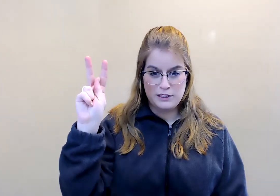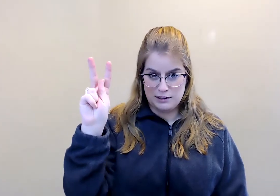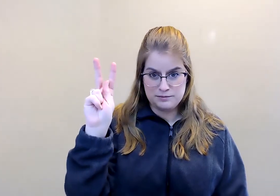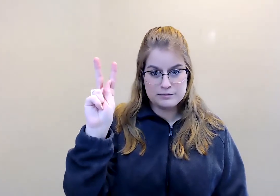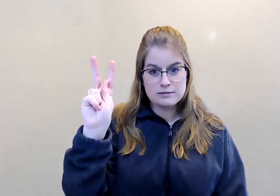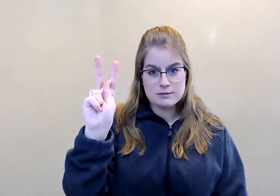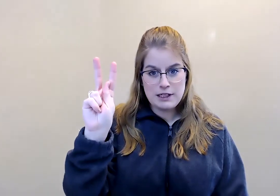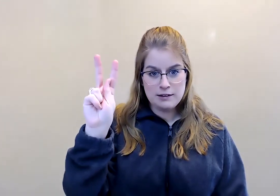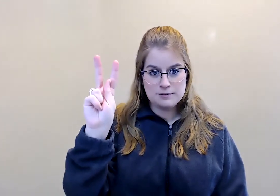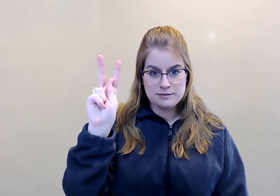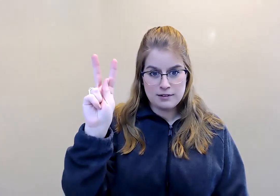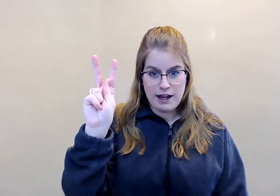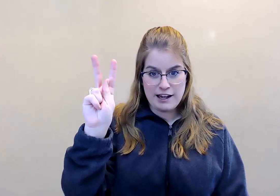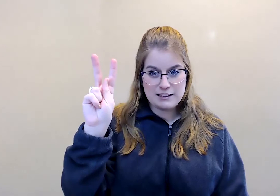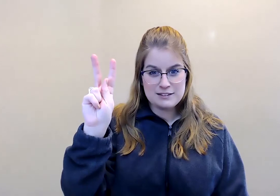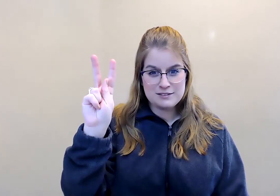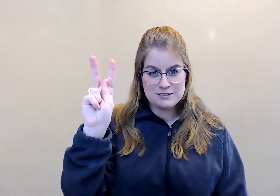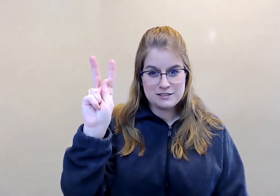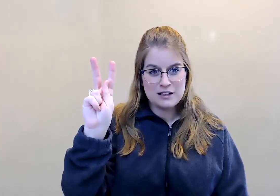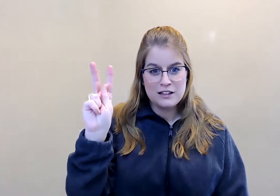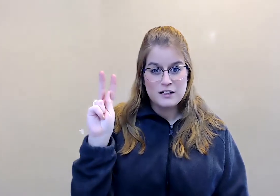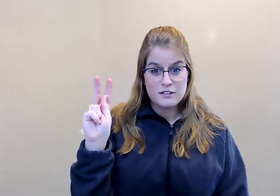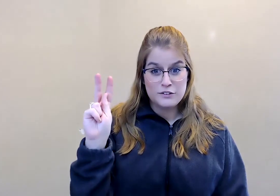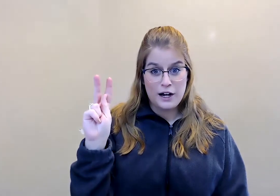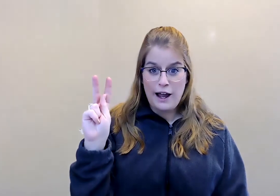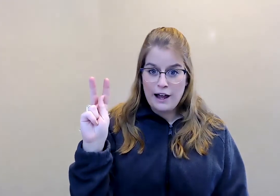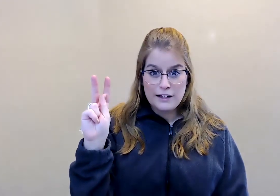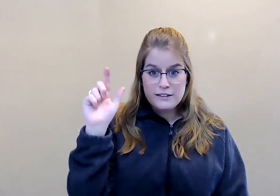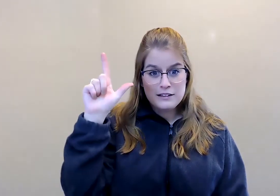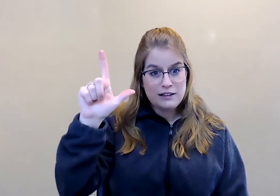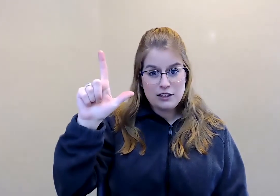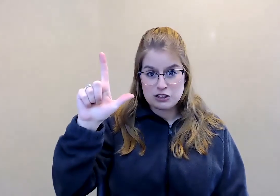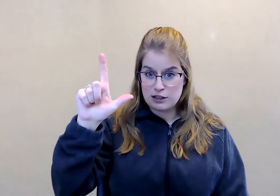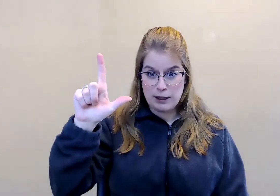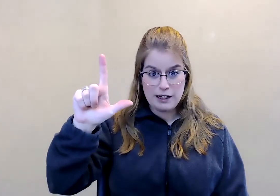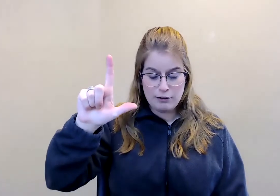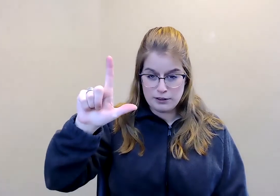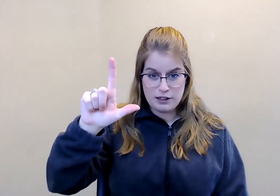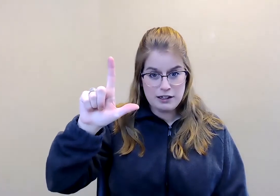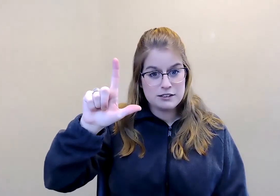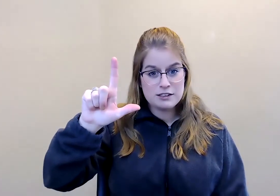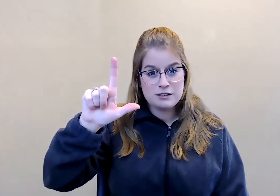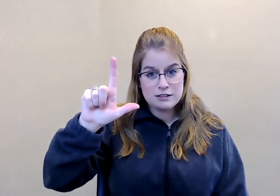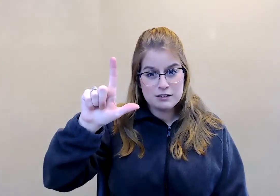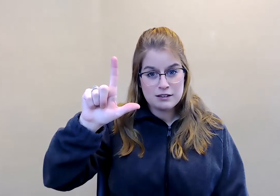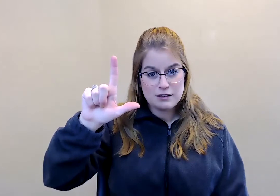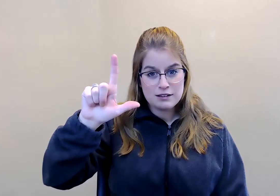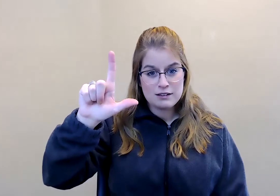them. See? K. For L, you're just going to make an L with your hand.